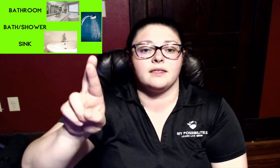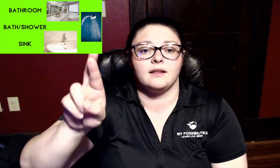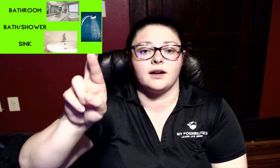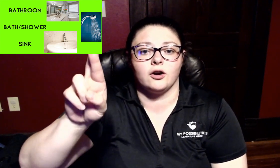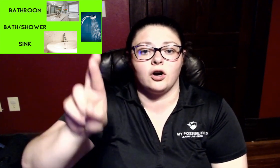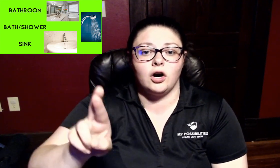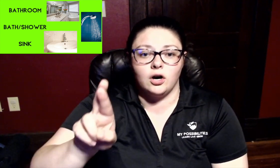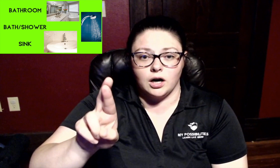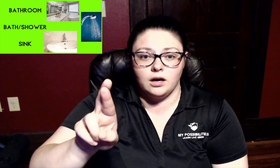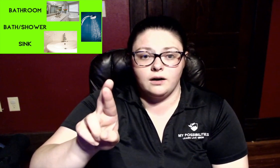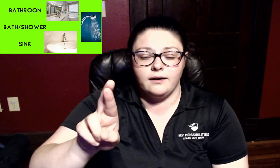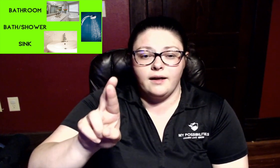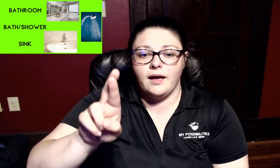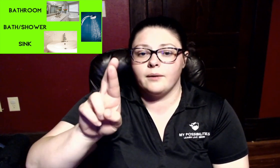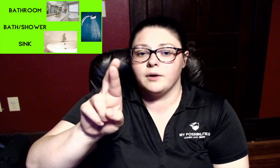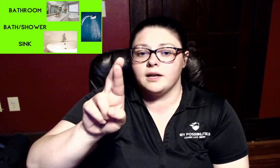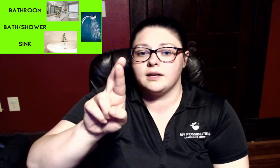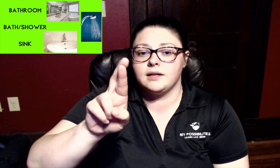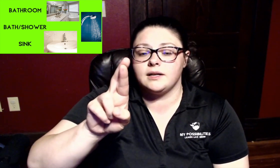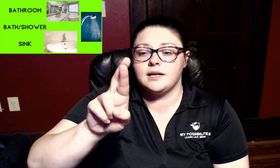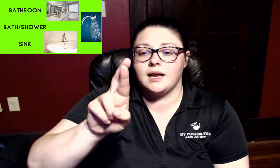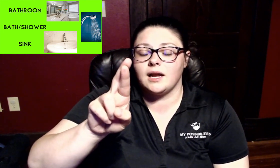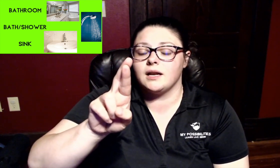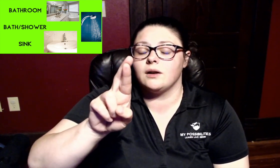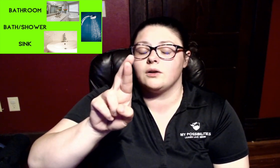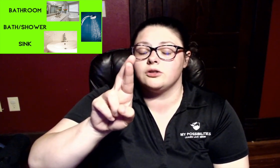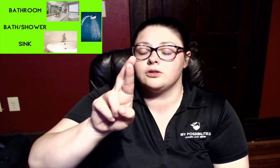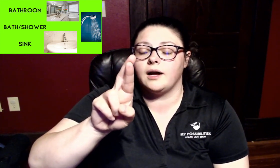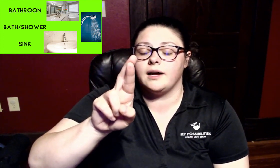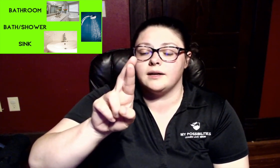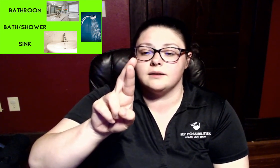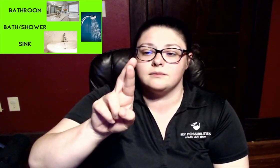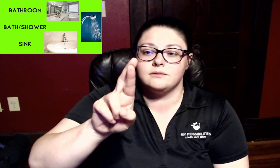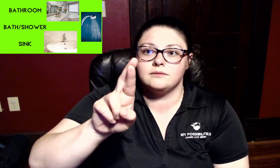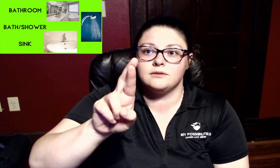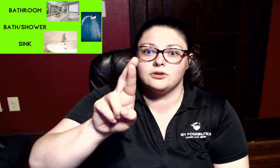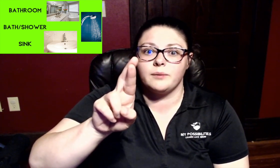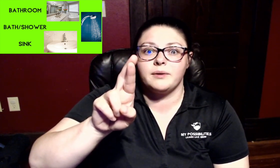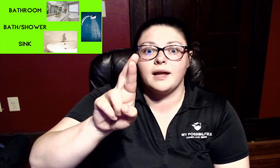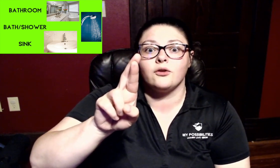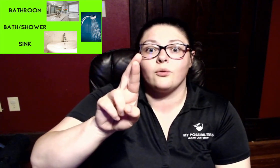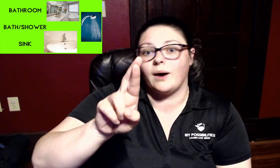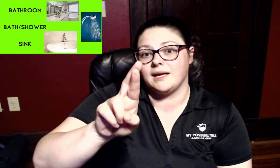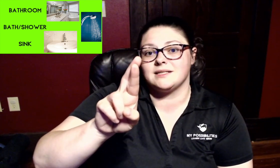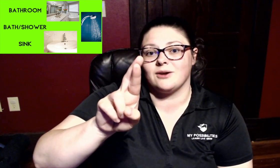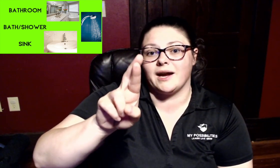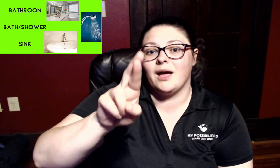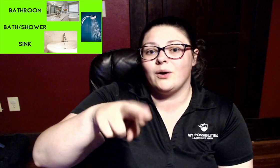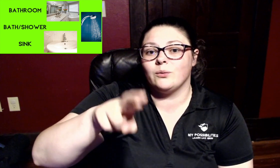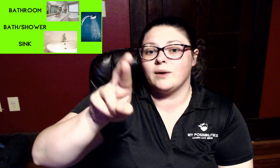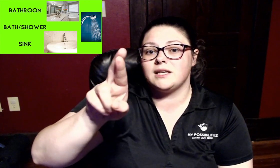letter R, and we're going to drop it down twice. Sorry.